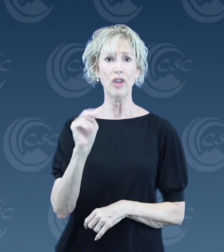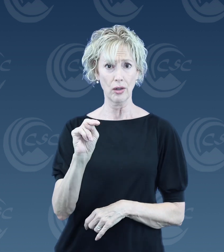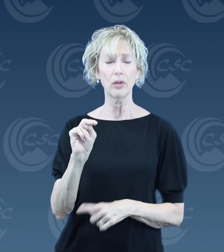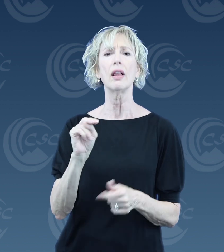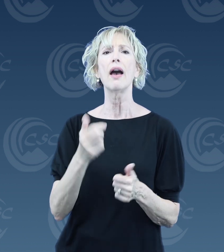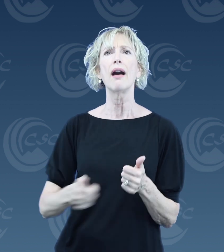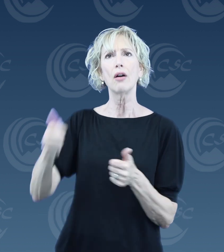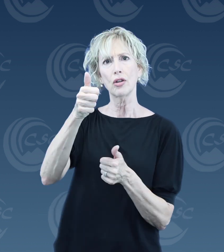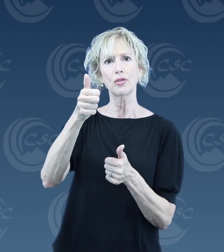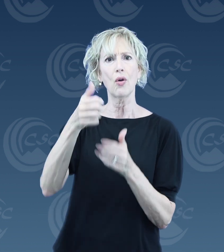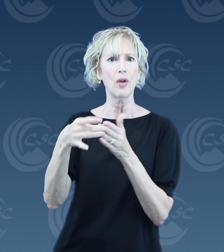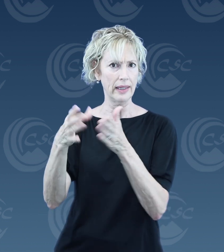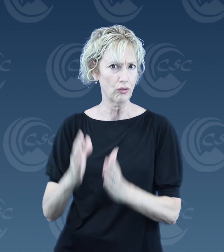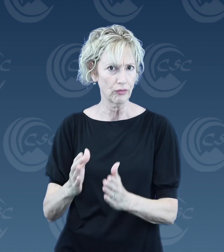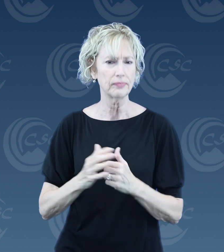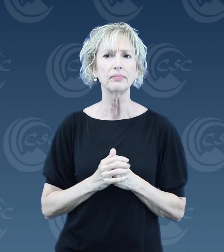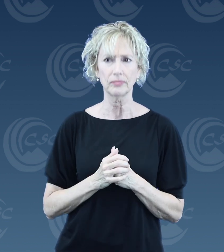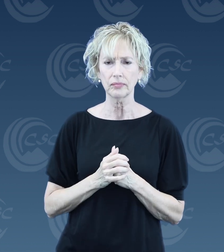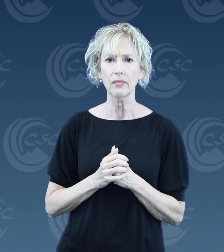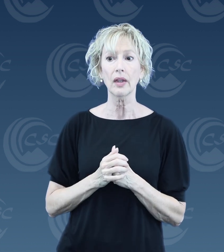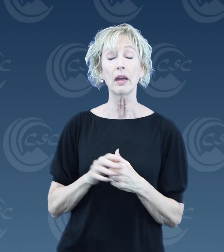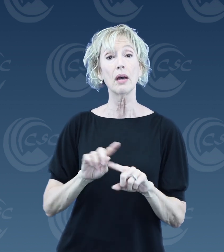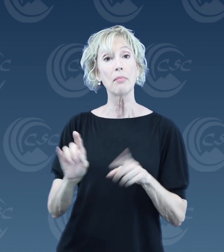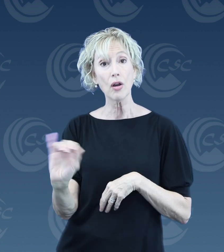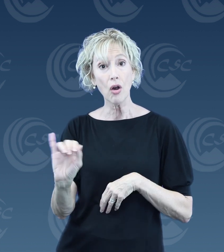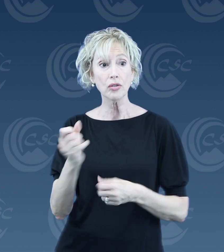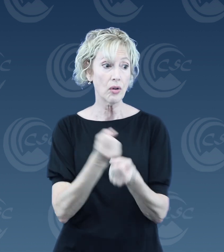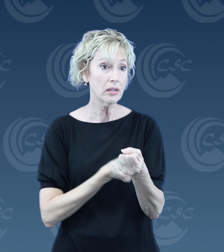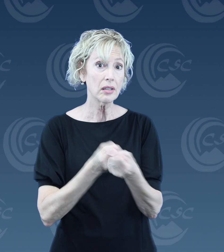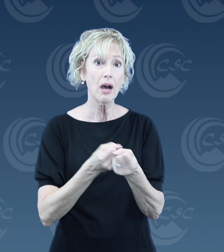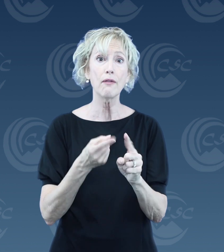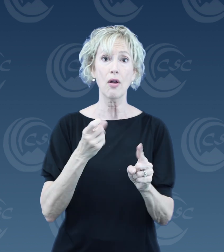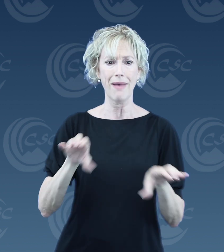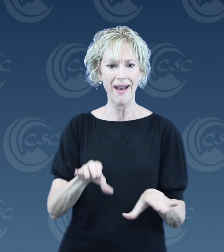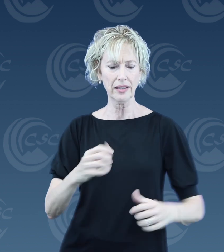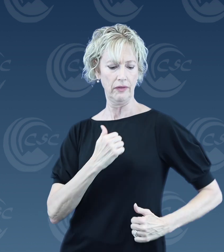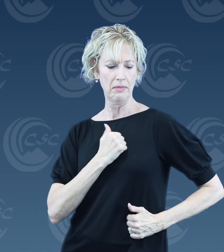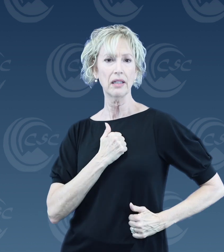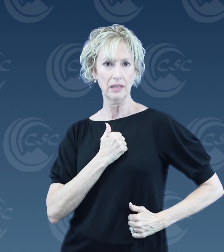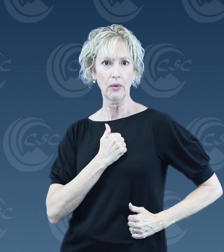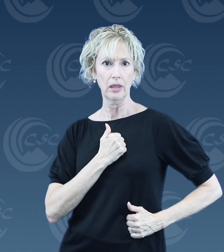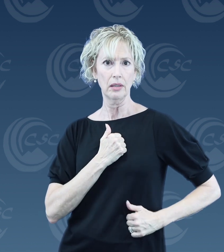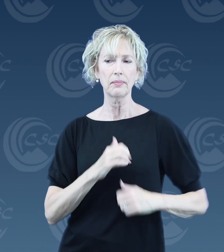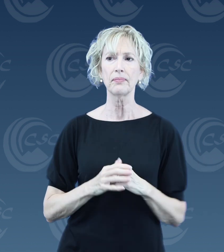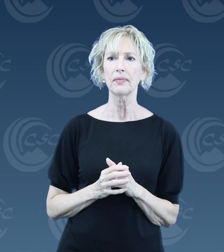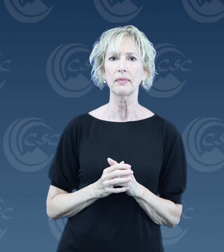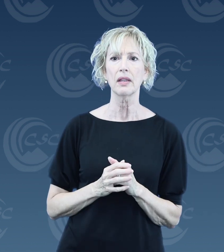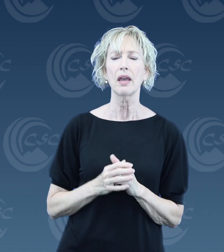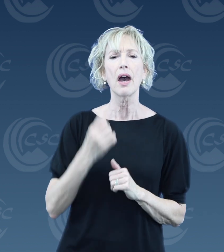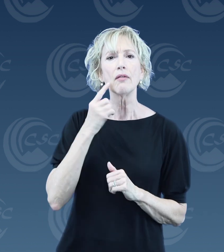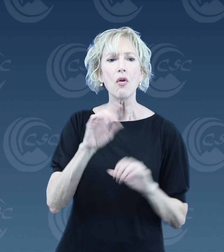our command leader, our incident commander. But in addition to that, we needed support from active military duty, and for purposes